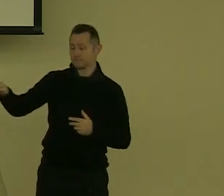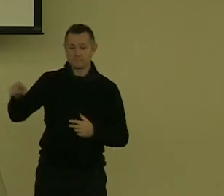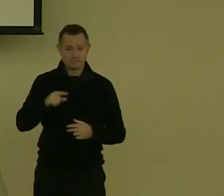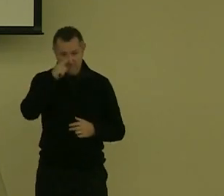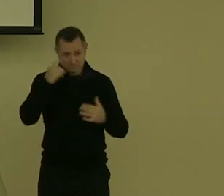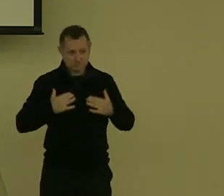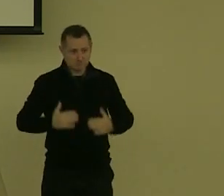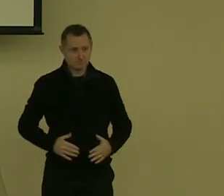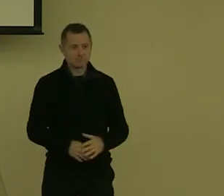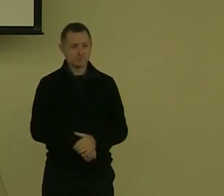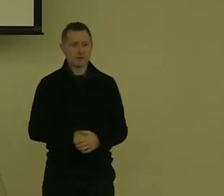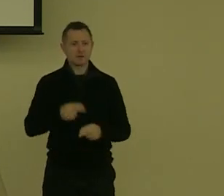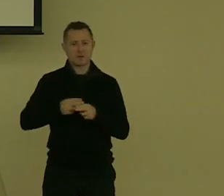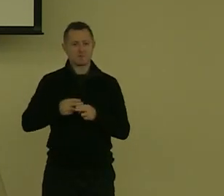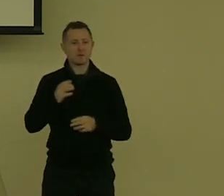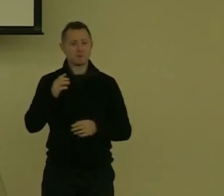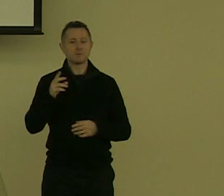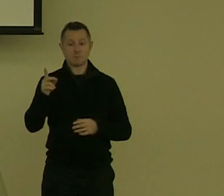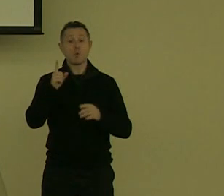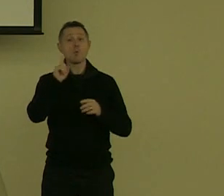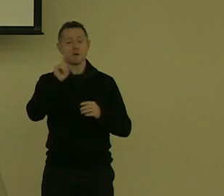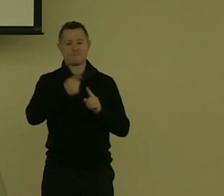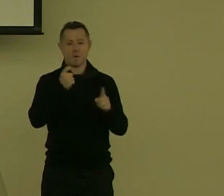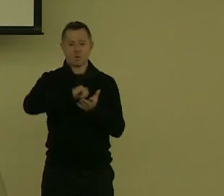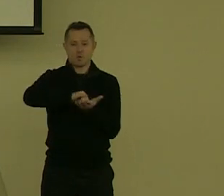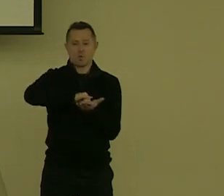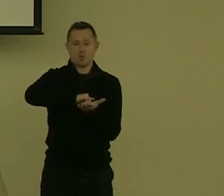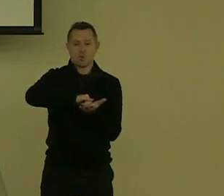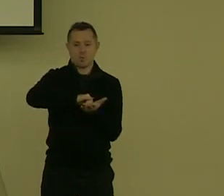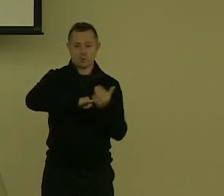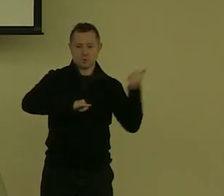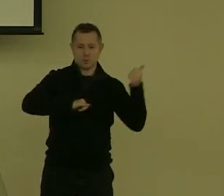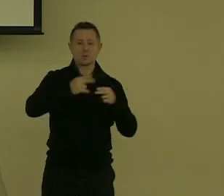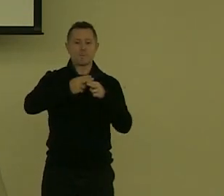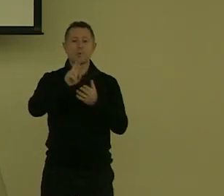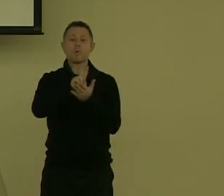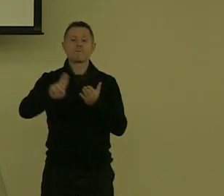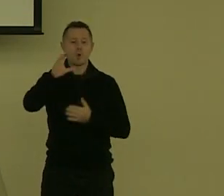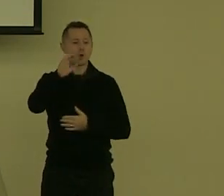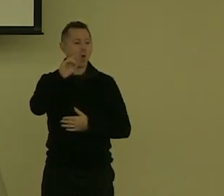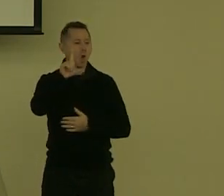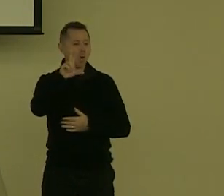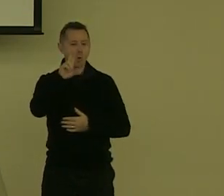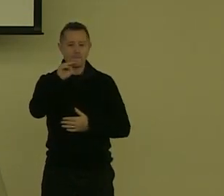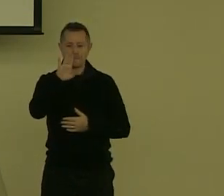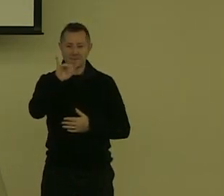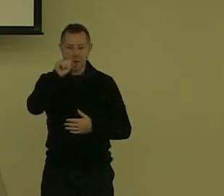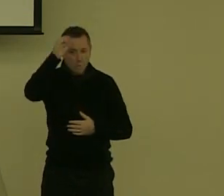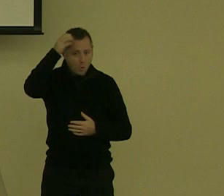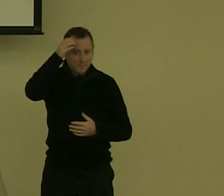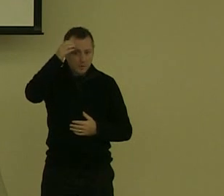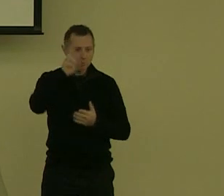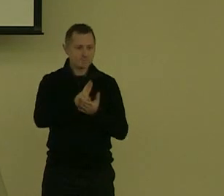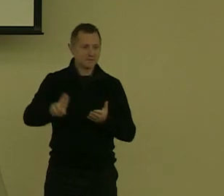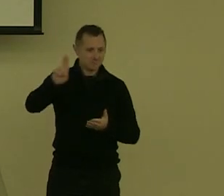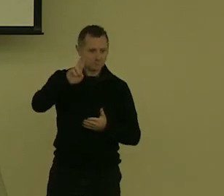as a librarian for ancient and medieval history, which is a job I still actually hold, although fewer and fewer people would